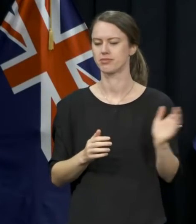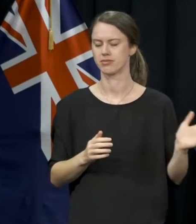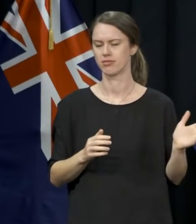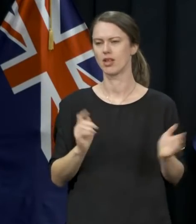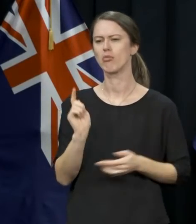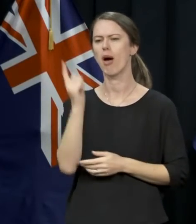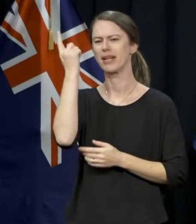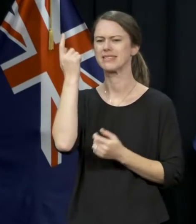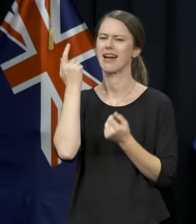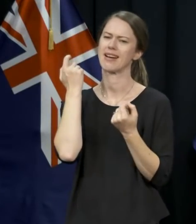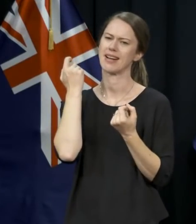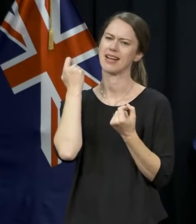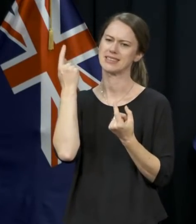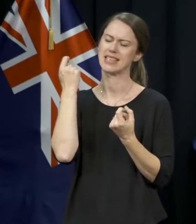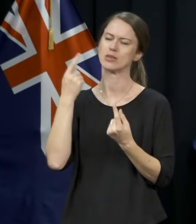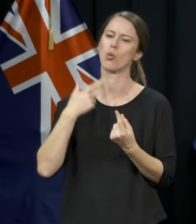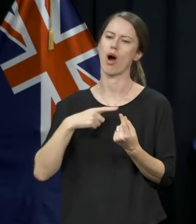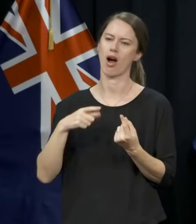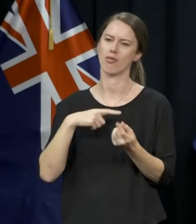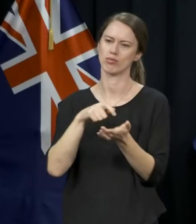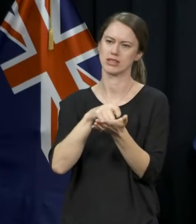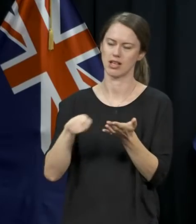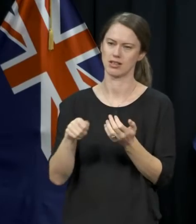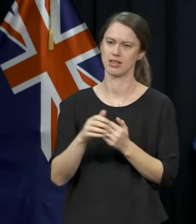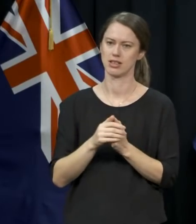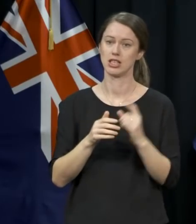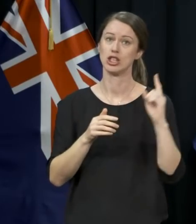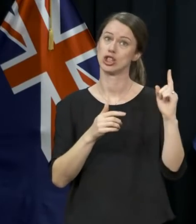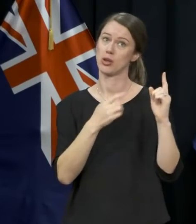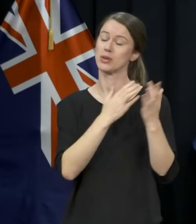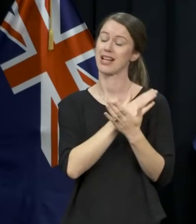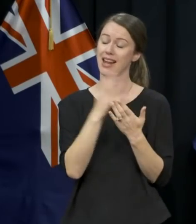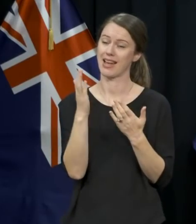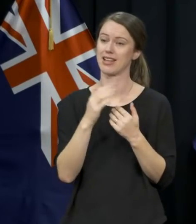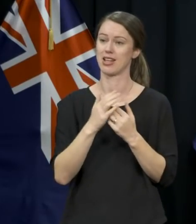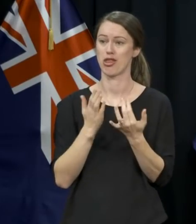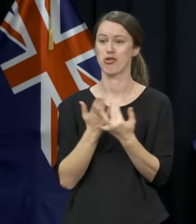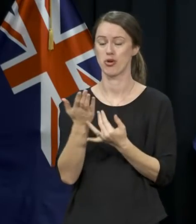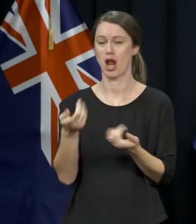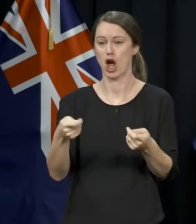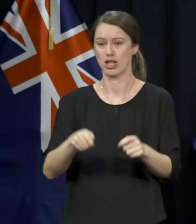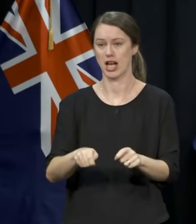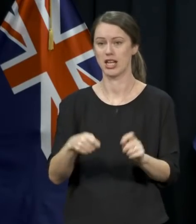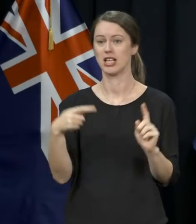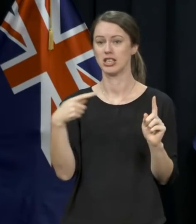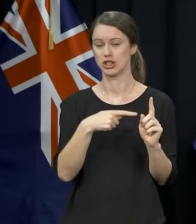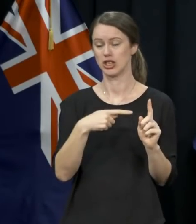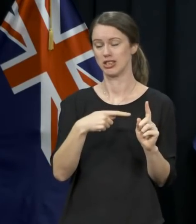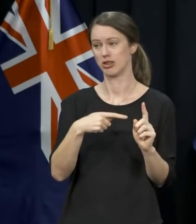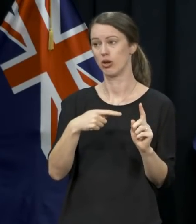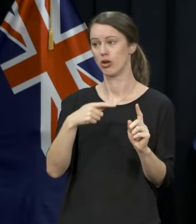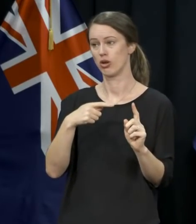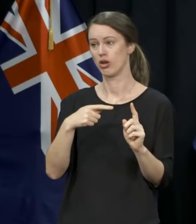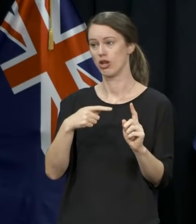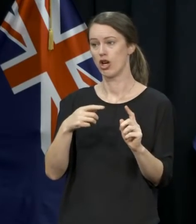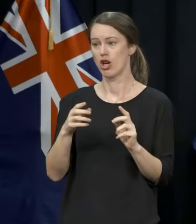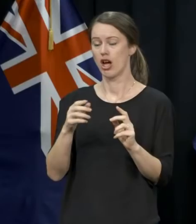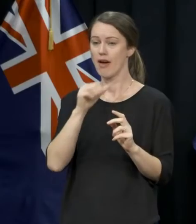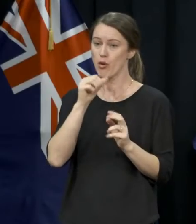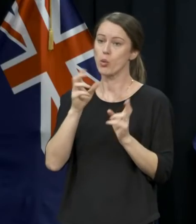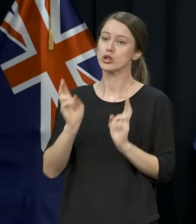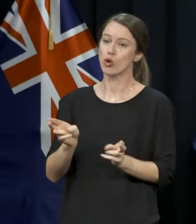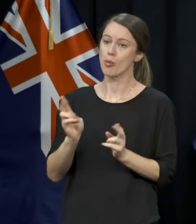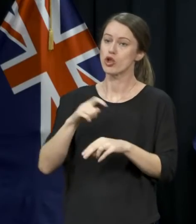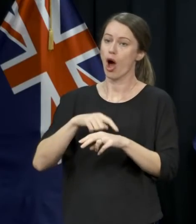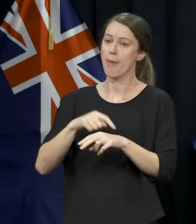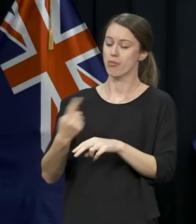Minister understands why. She was very clear during the lockdown that she would have accepted my resignation in normal